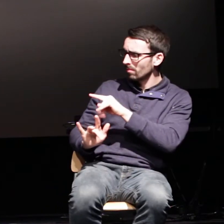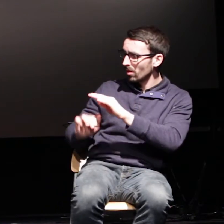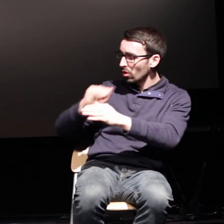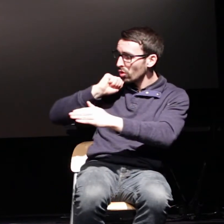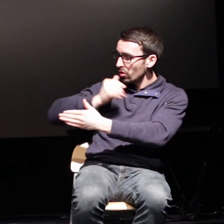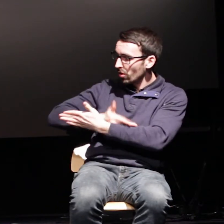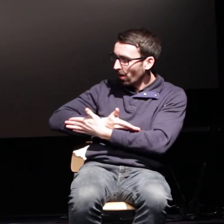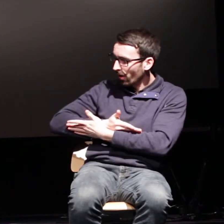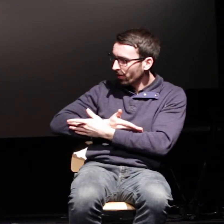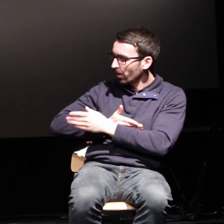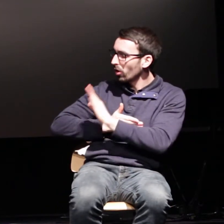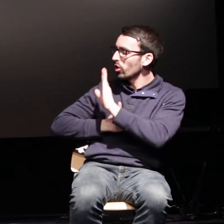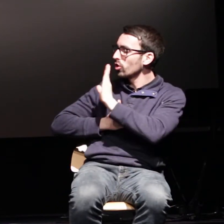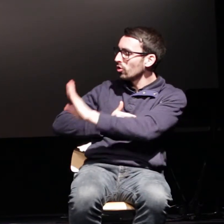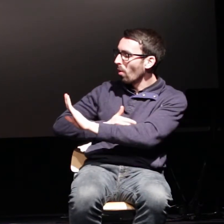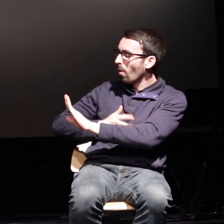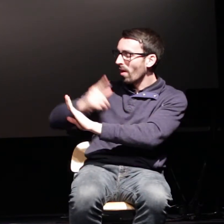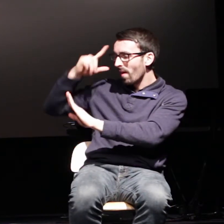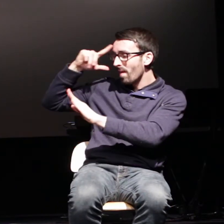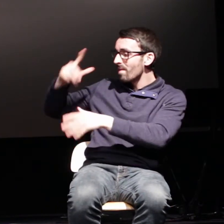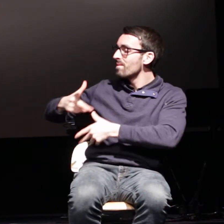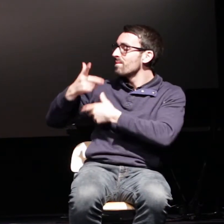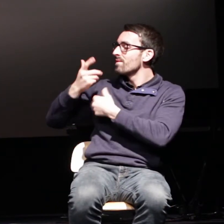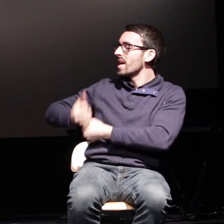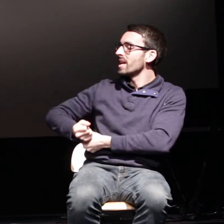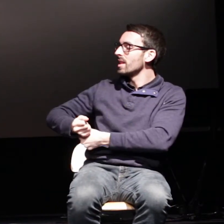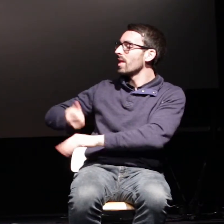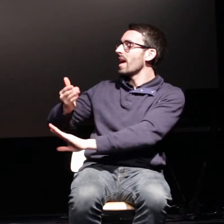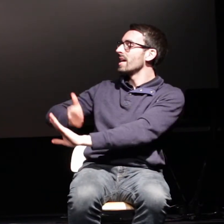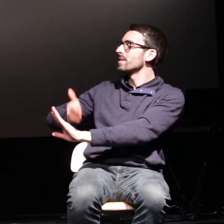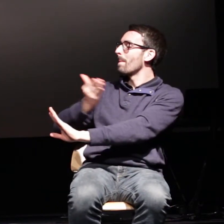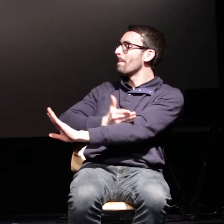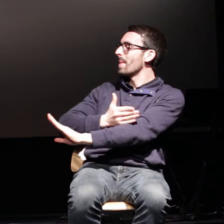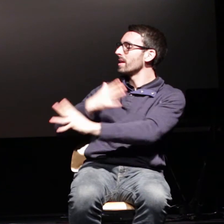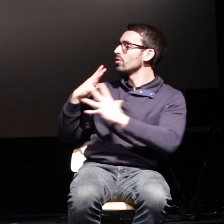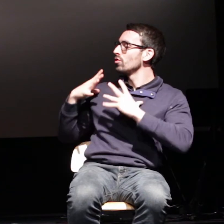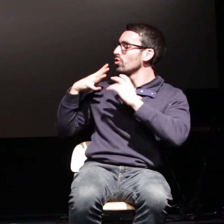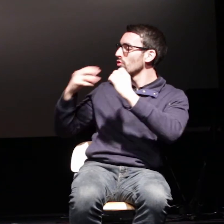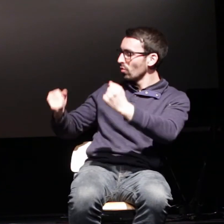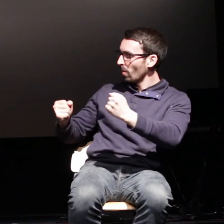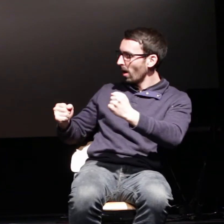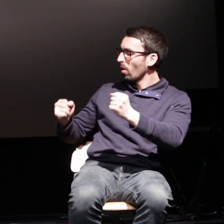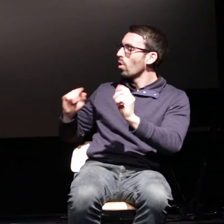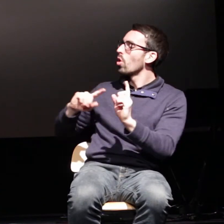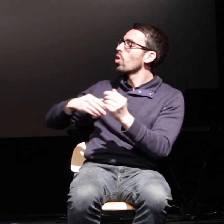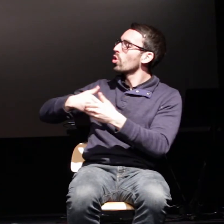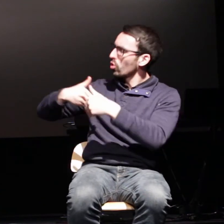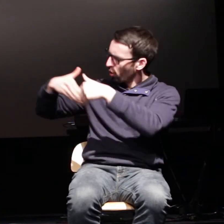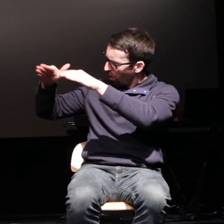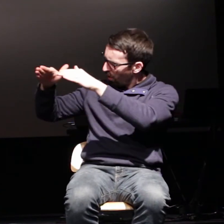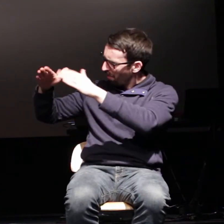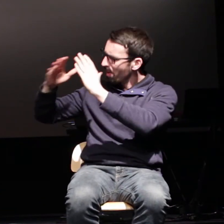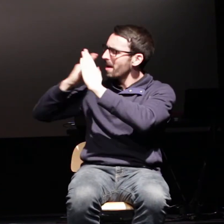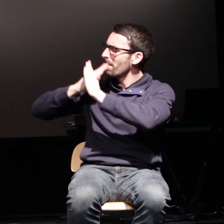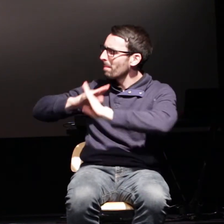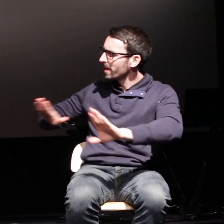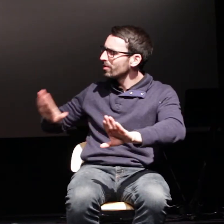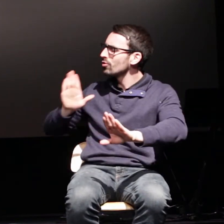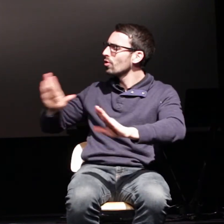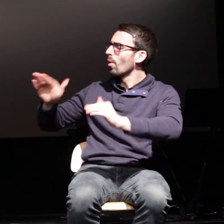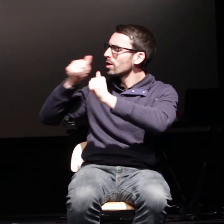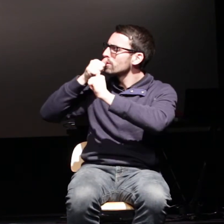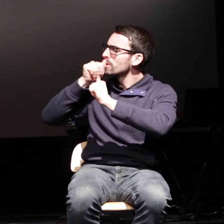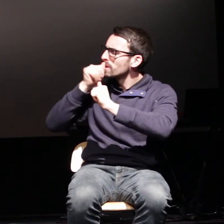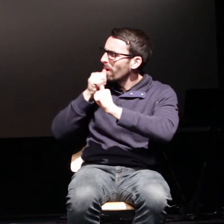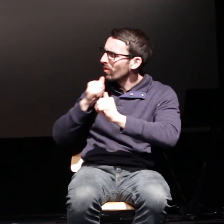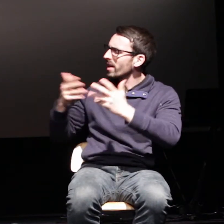"Daughter, your faith has made you well. Go in peace. Your suffering is over."